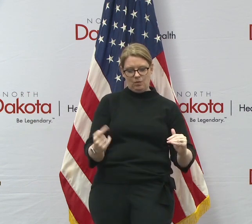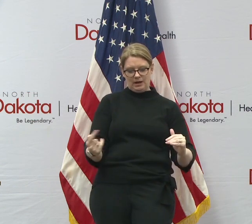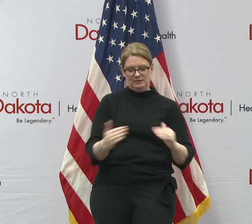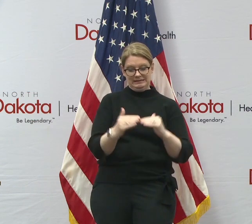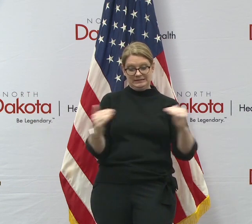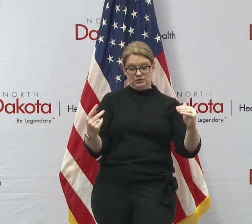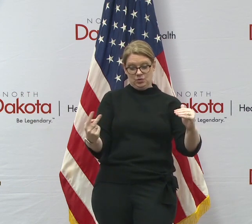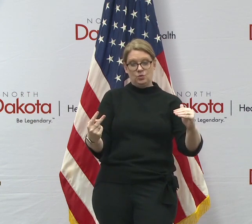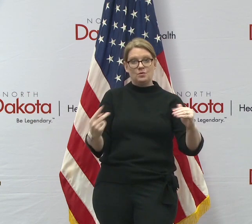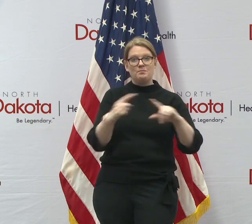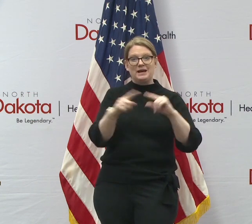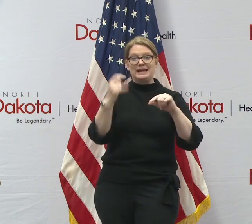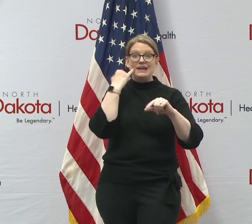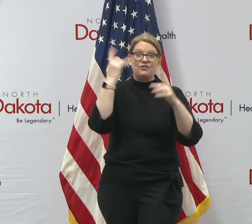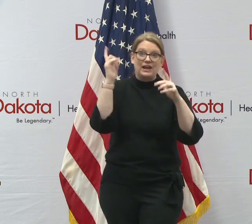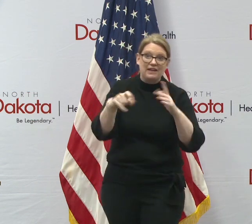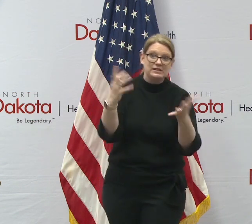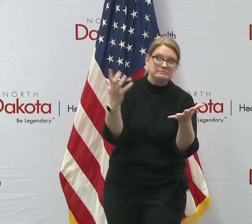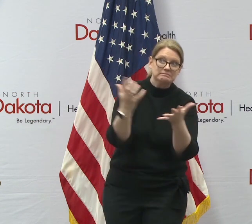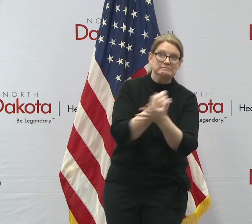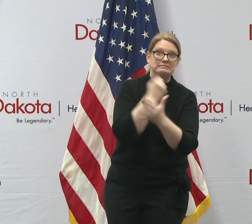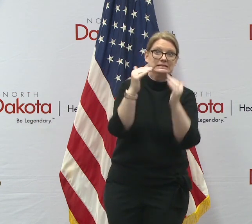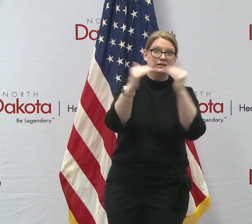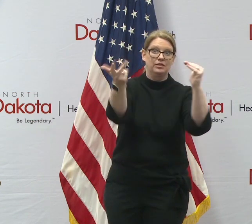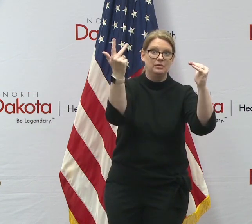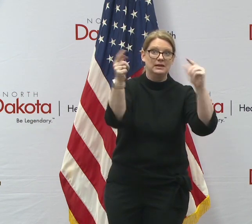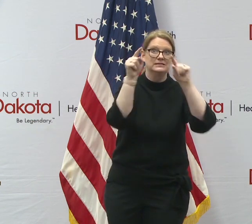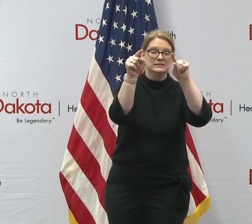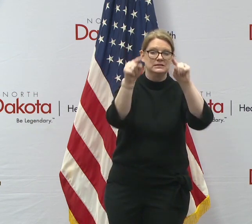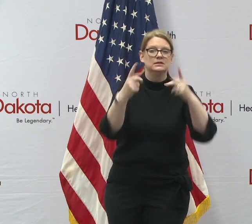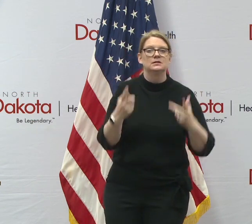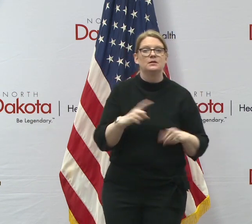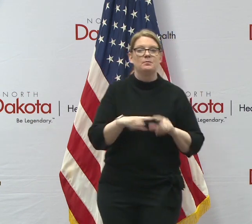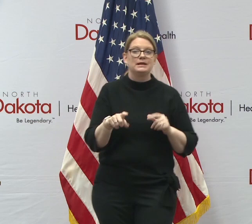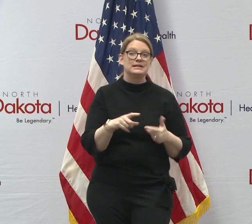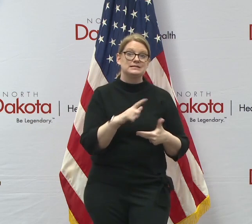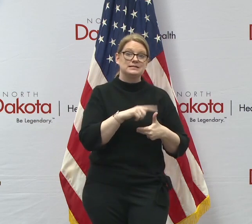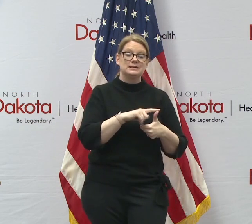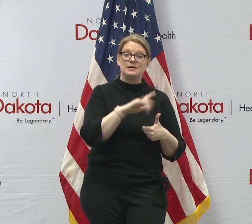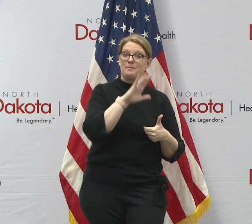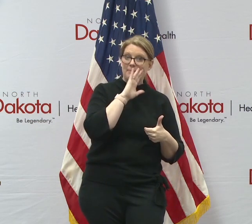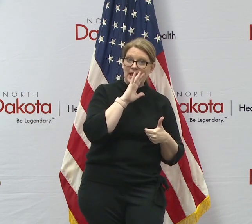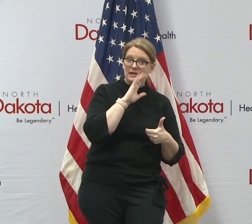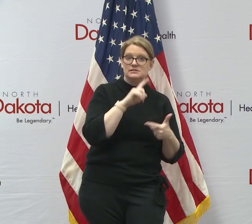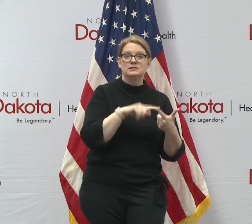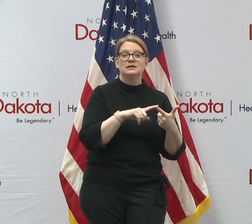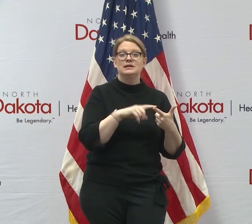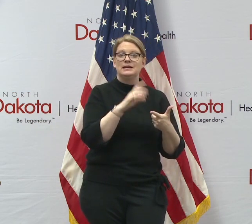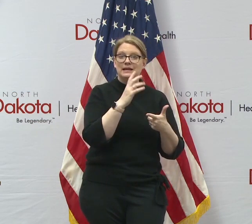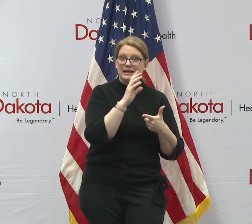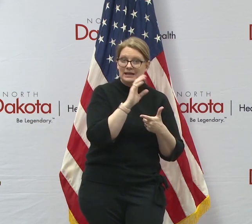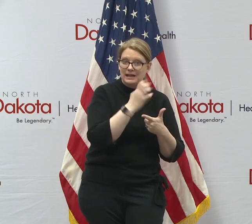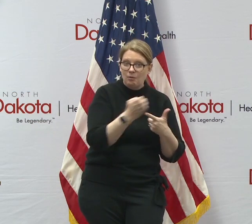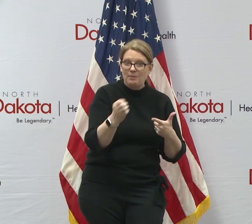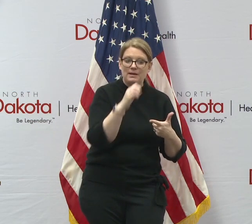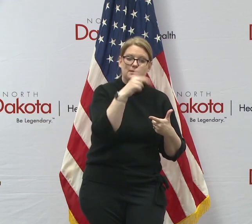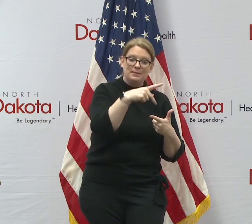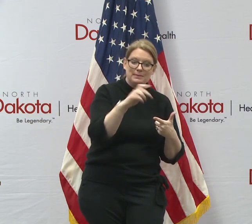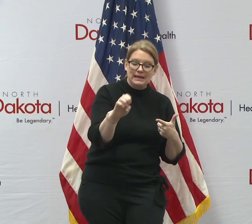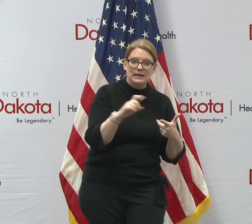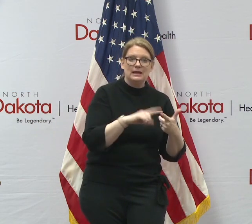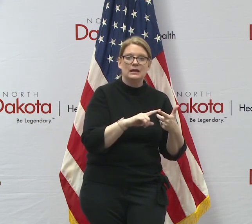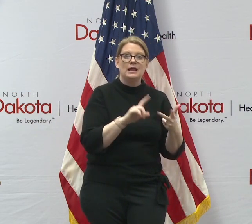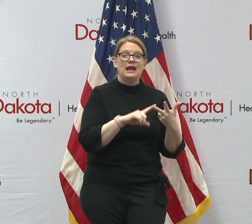those levels, it's not just about beds, it's about beds plus equipment. Equipment means ventilators plus PPE, but it also